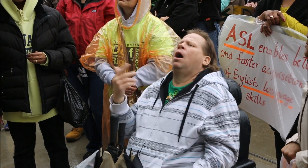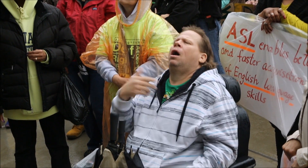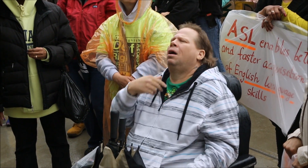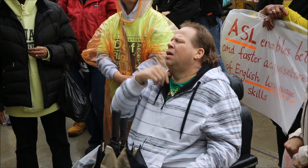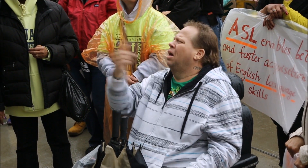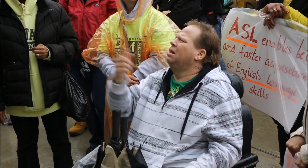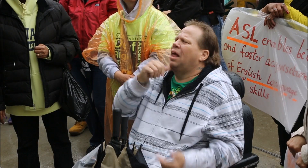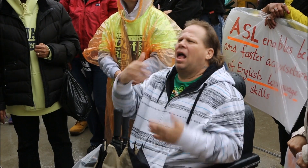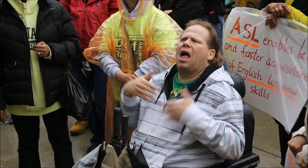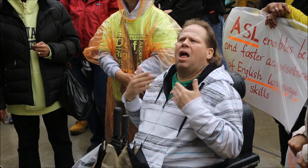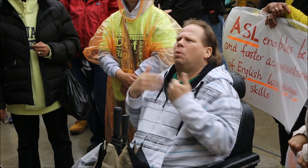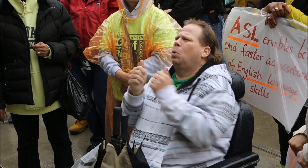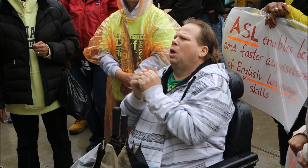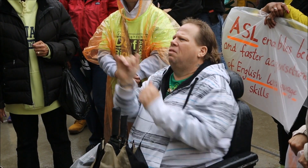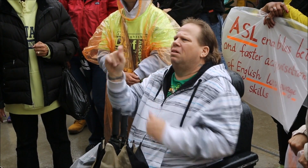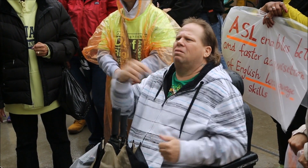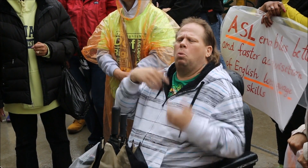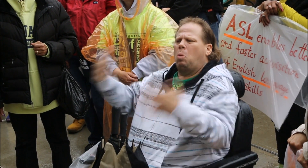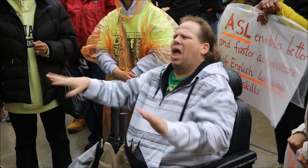bad because they called me out in front of everybody.